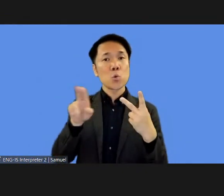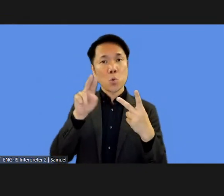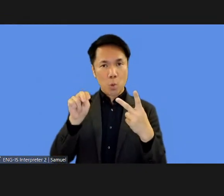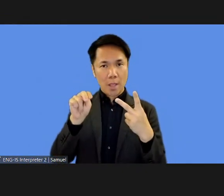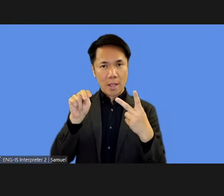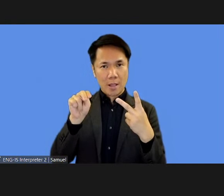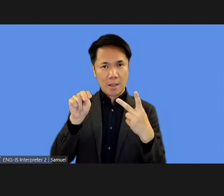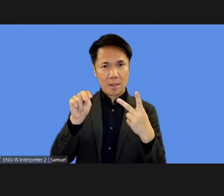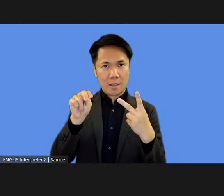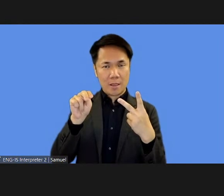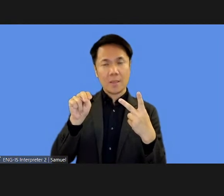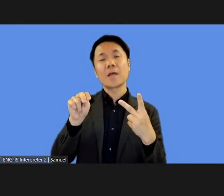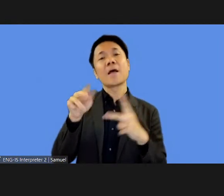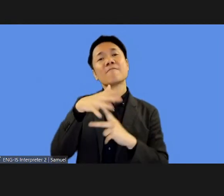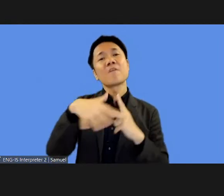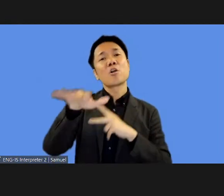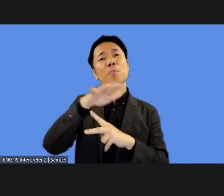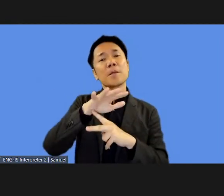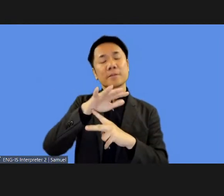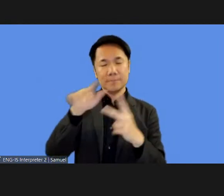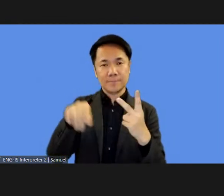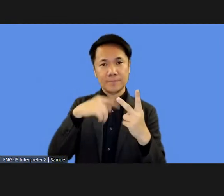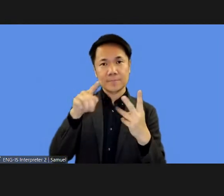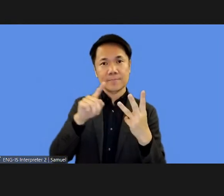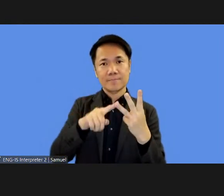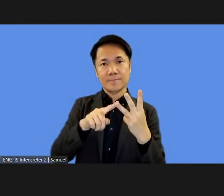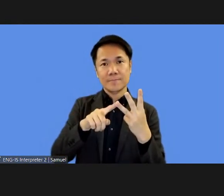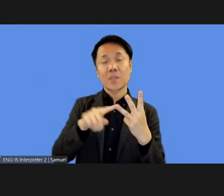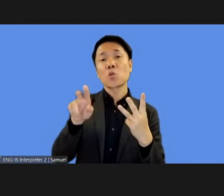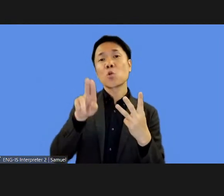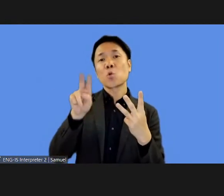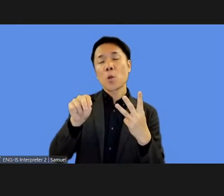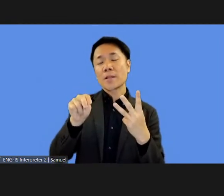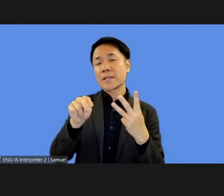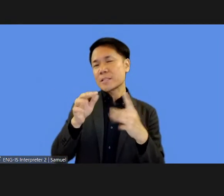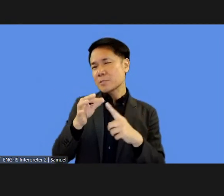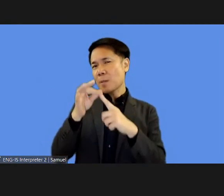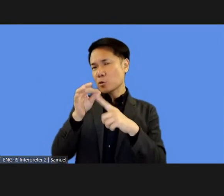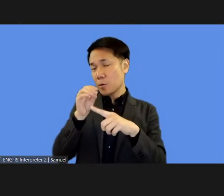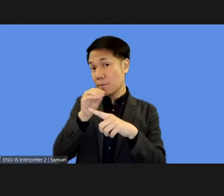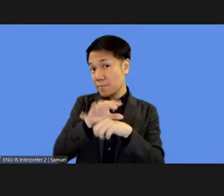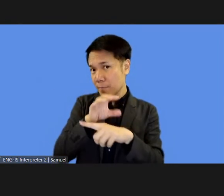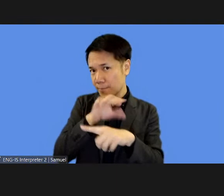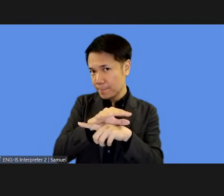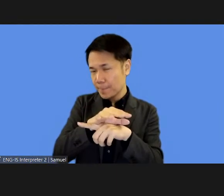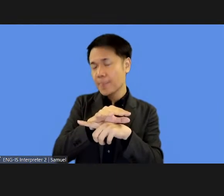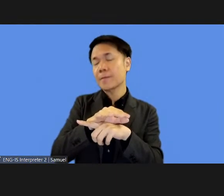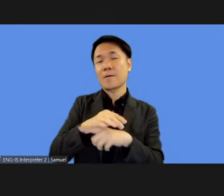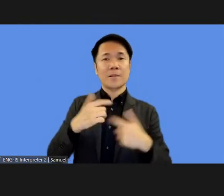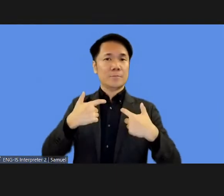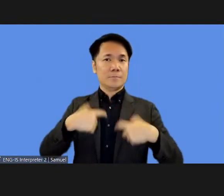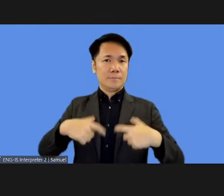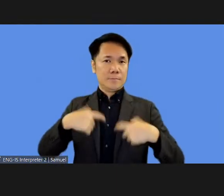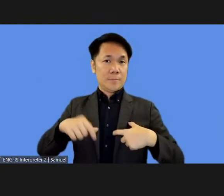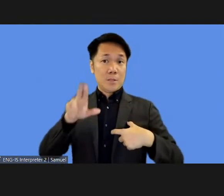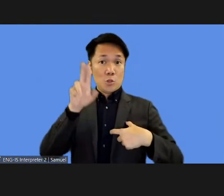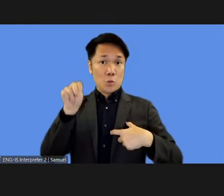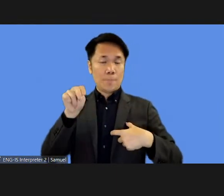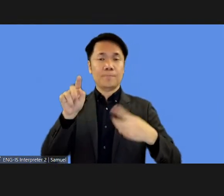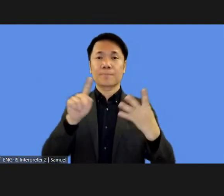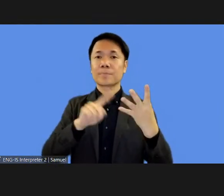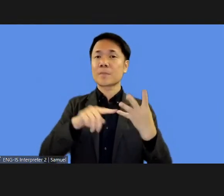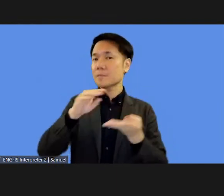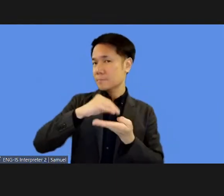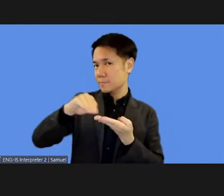Environment Program, UNEP, the Office of the Special Advisor on Africa of the UN Secretary General, and the Secretariat of